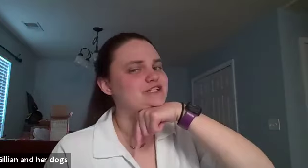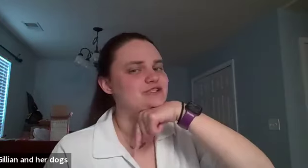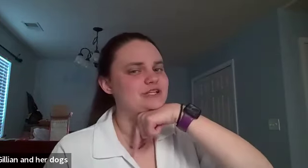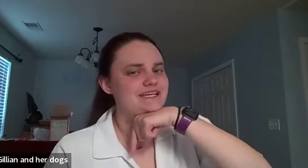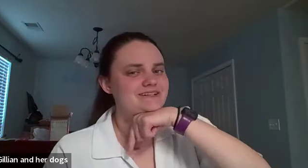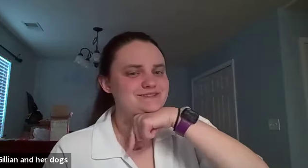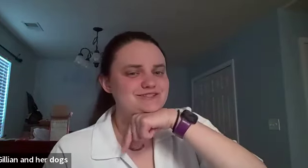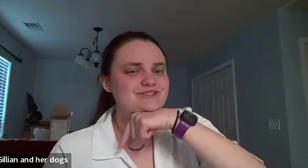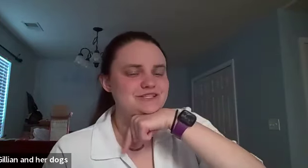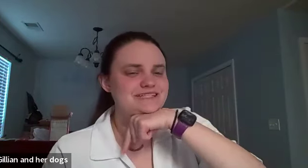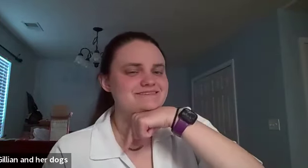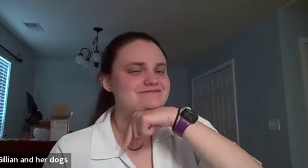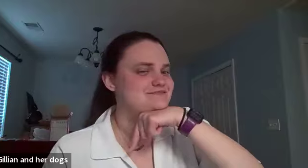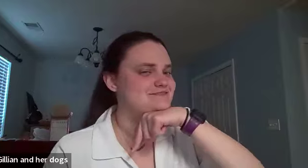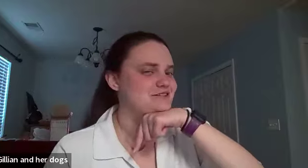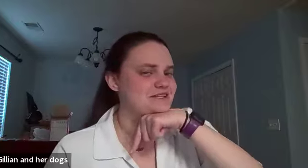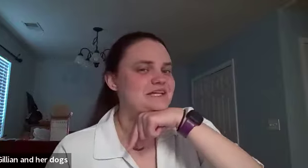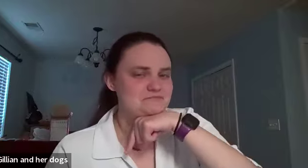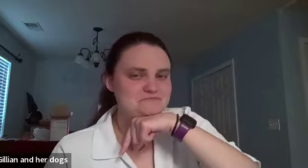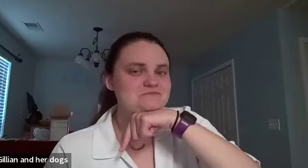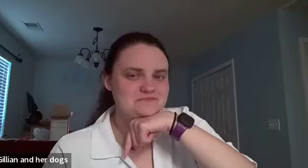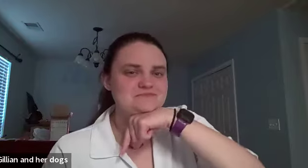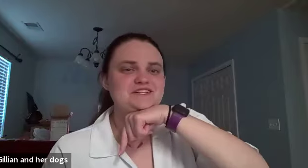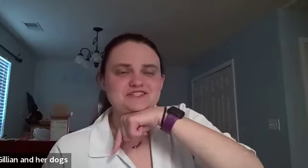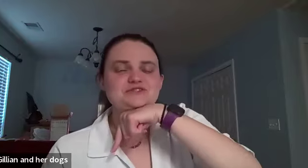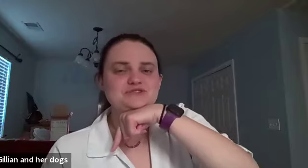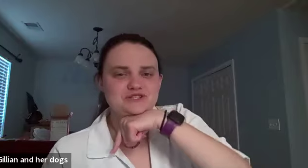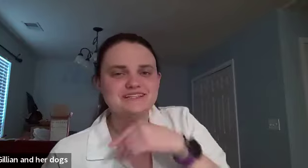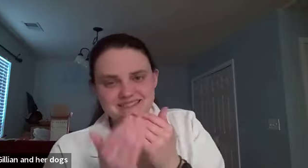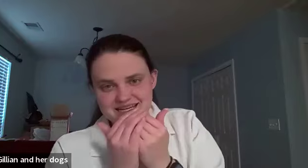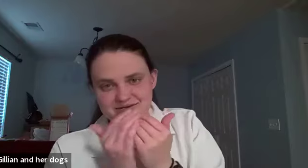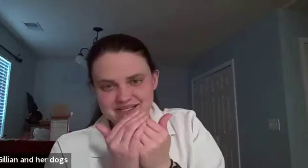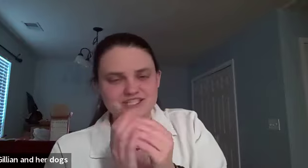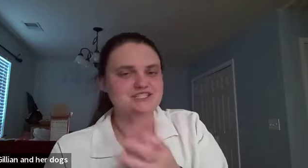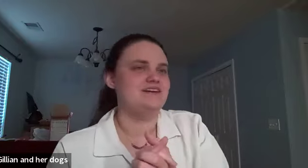chin. Turkey, turkey, turkey. Yep. So turkey sandwich,